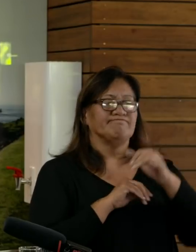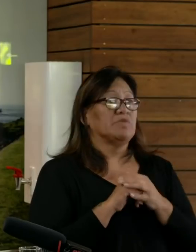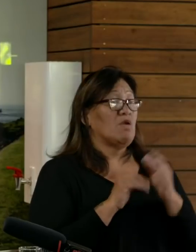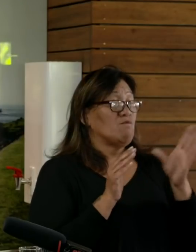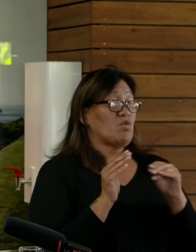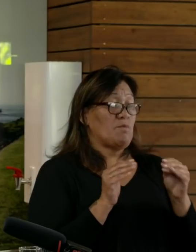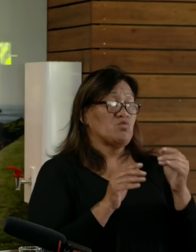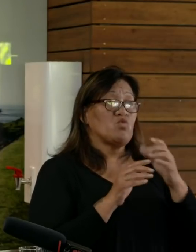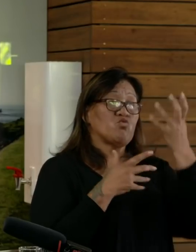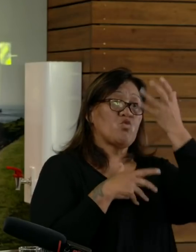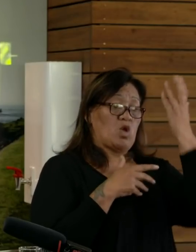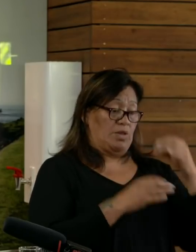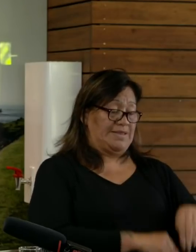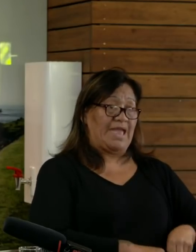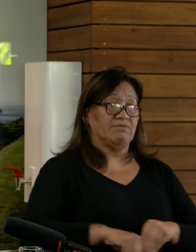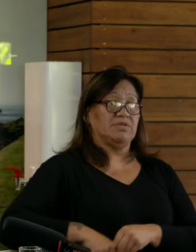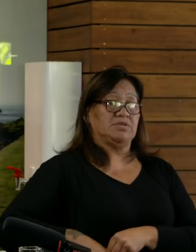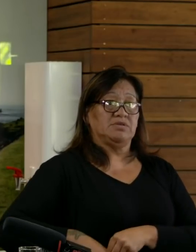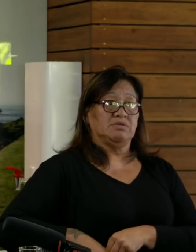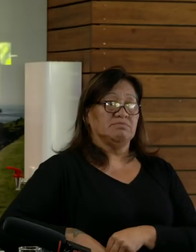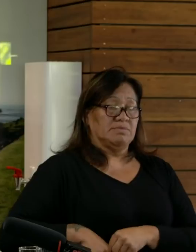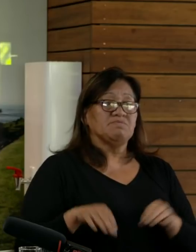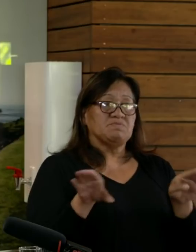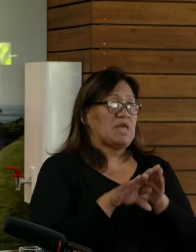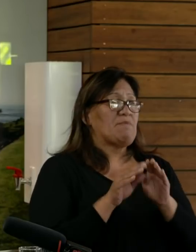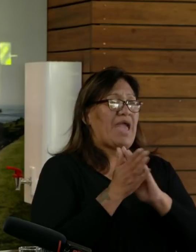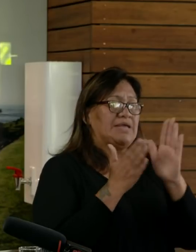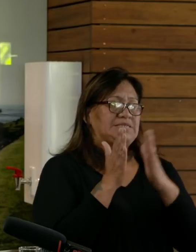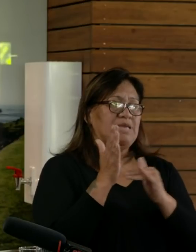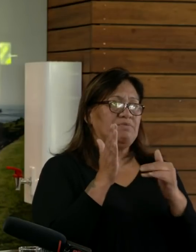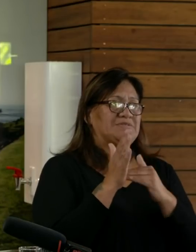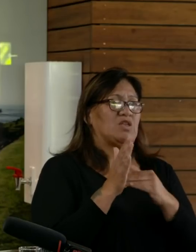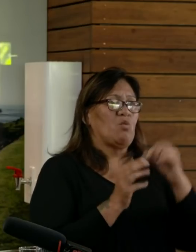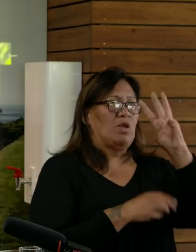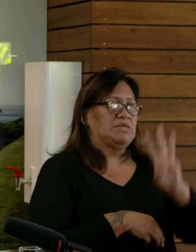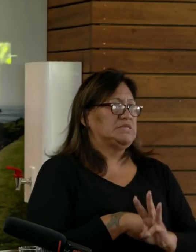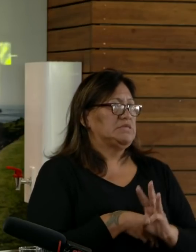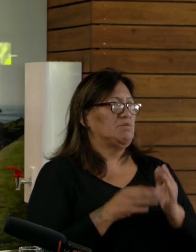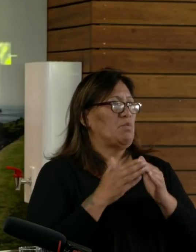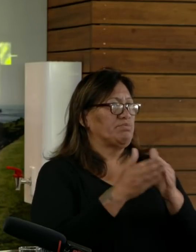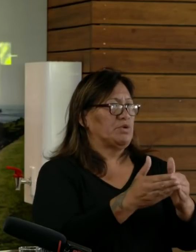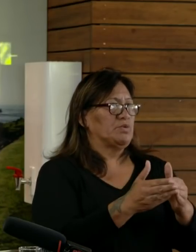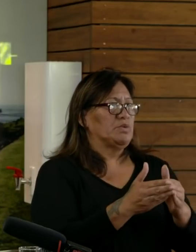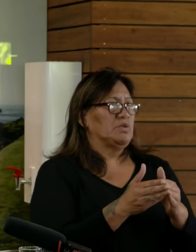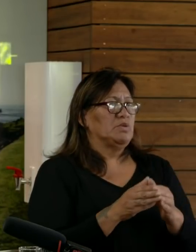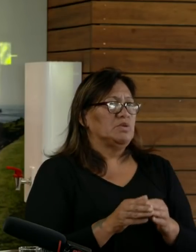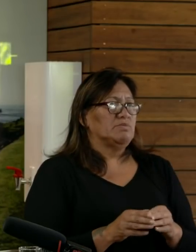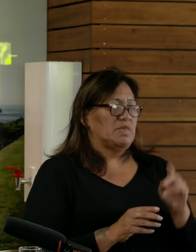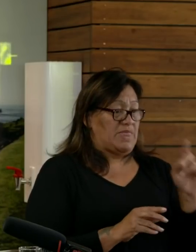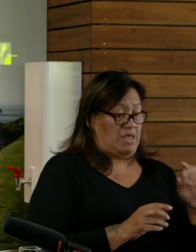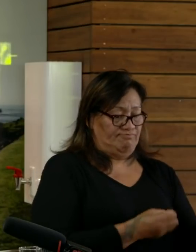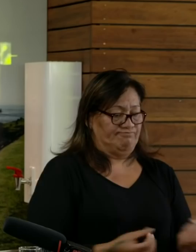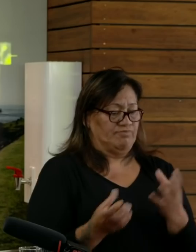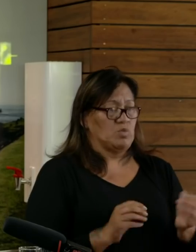Royal New Zealand Navy, on scene has been the HMNZS Wellington, her rigid hull inflatable